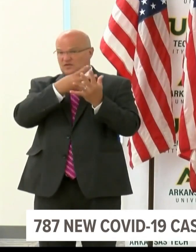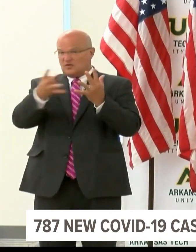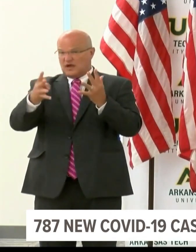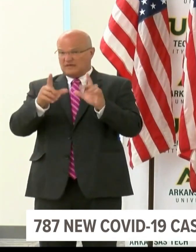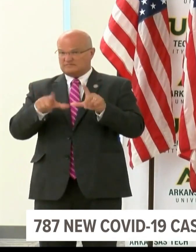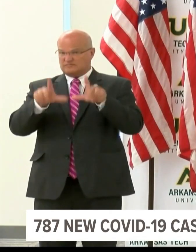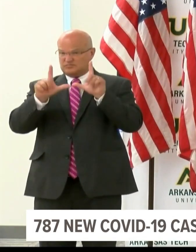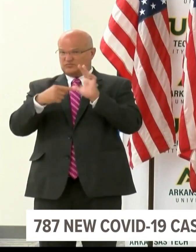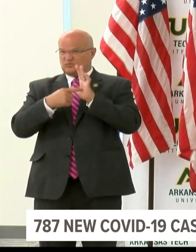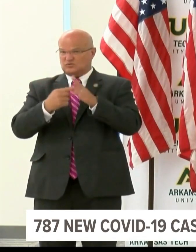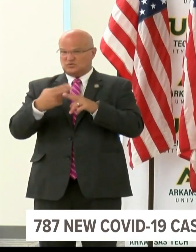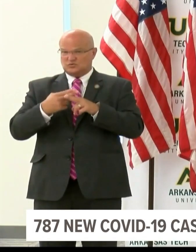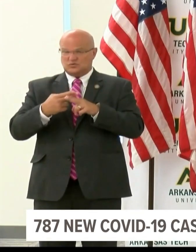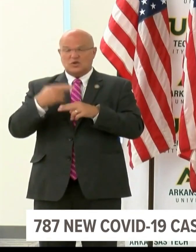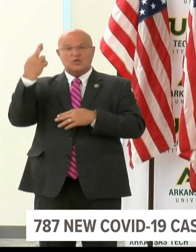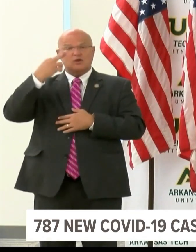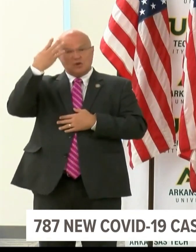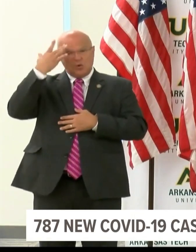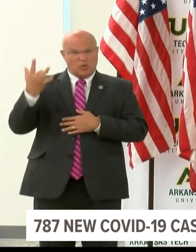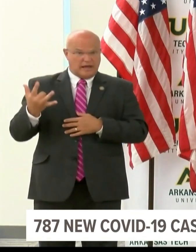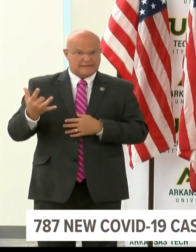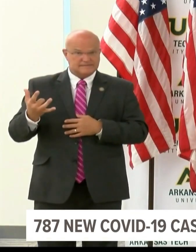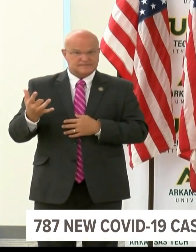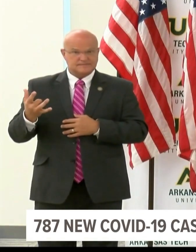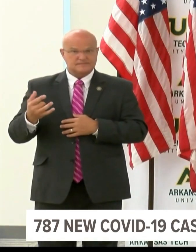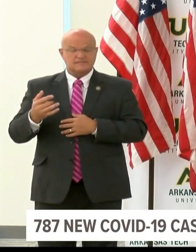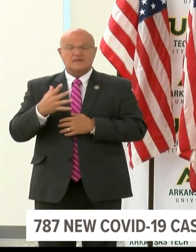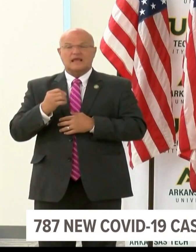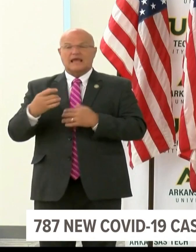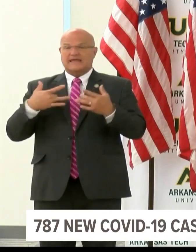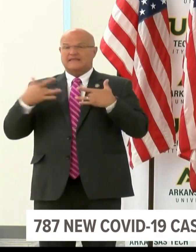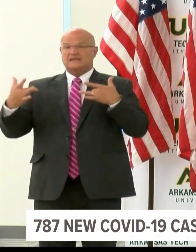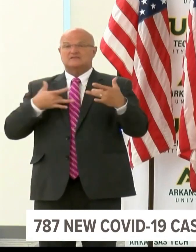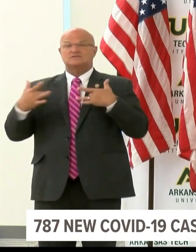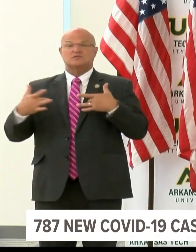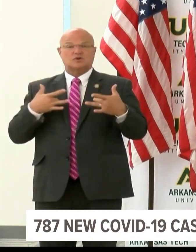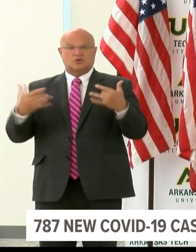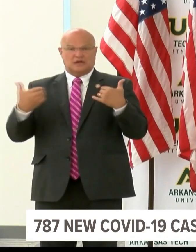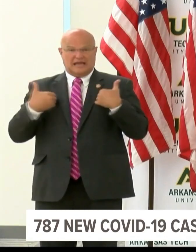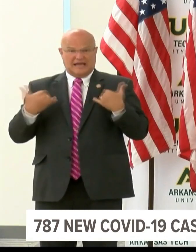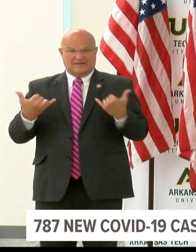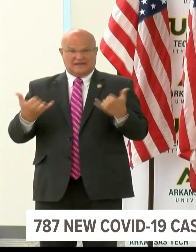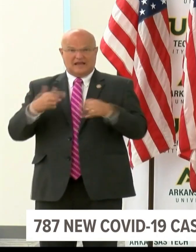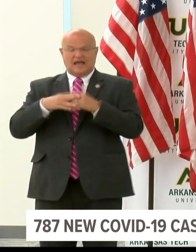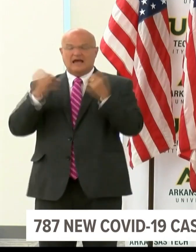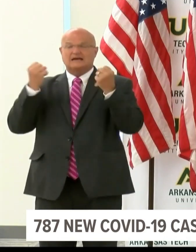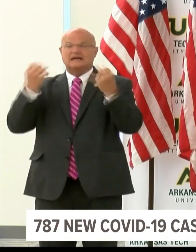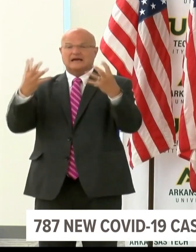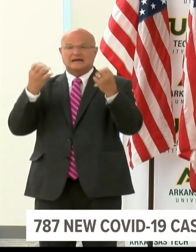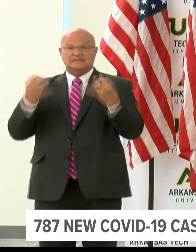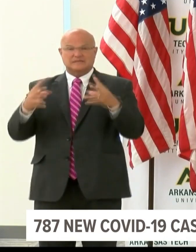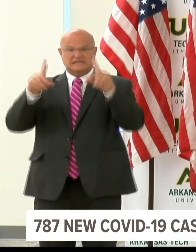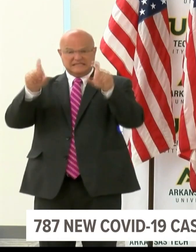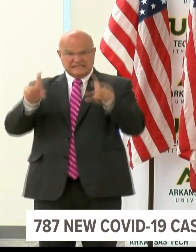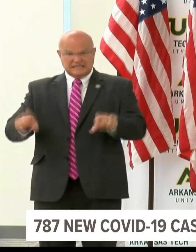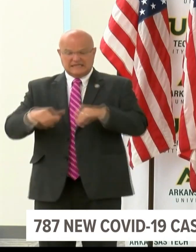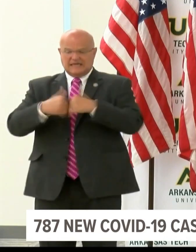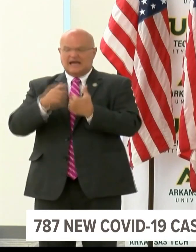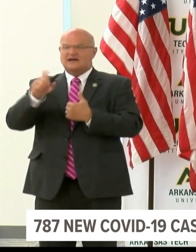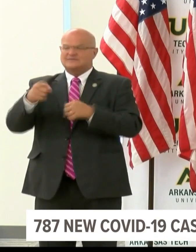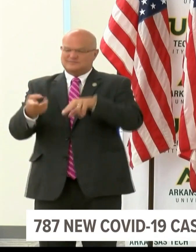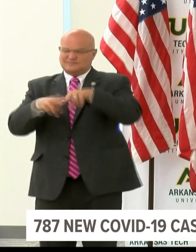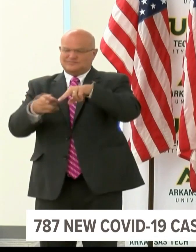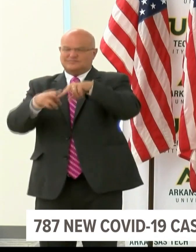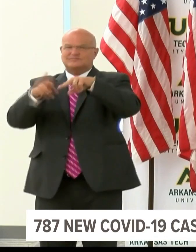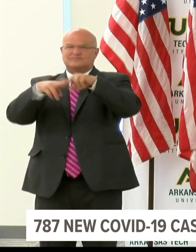here shortly as to the reason for that and the concern that we have on the volume of testing and how we need to